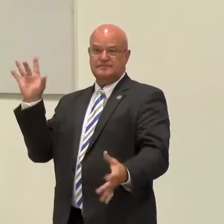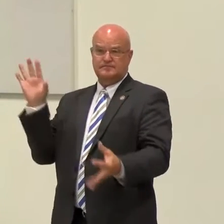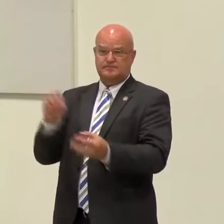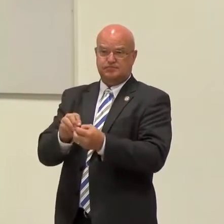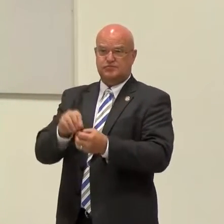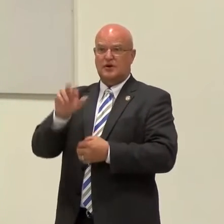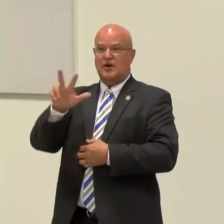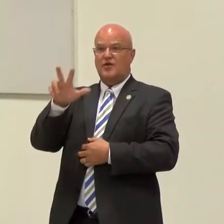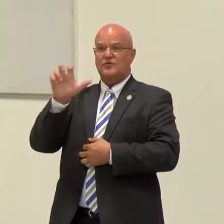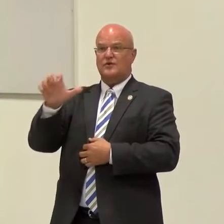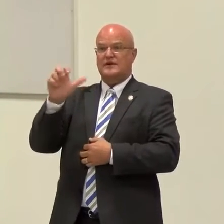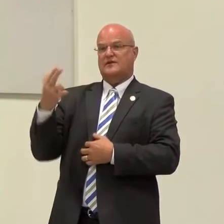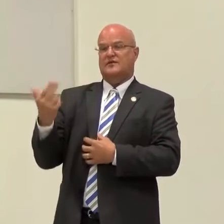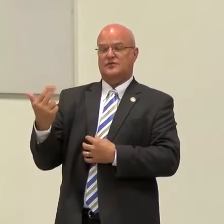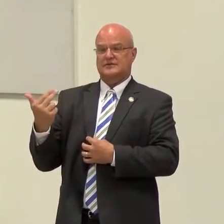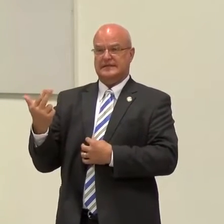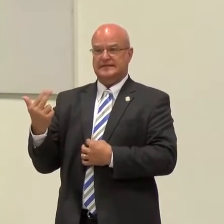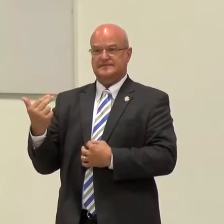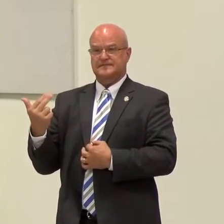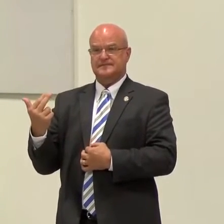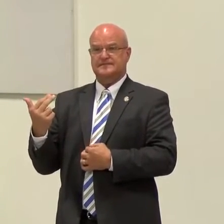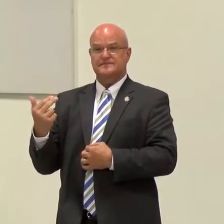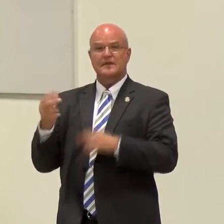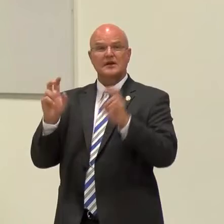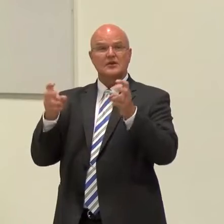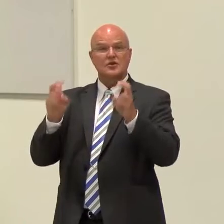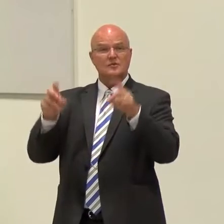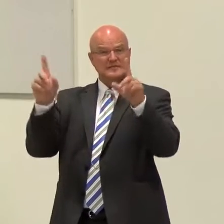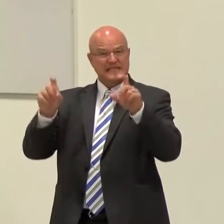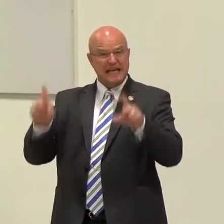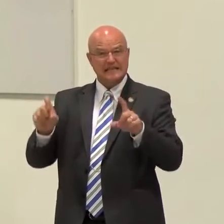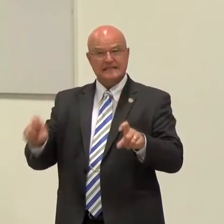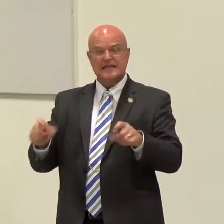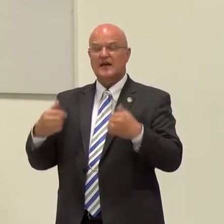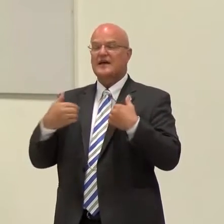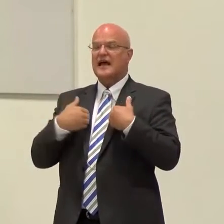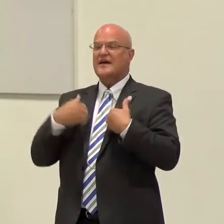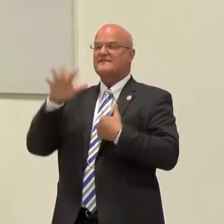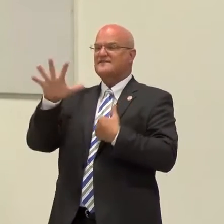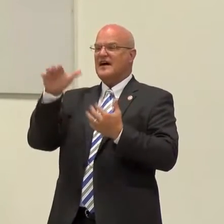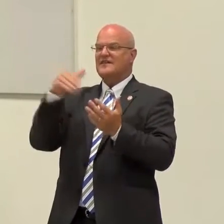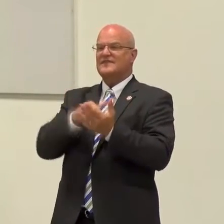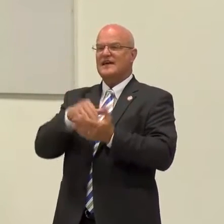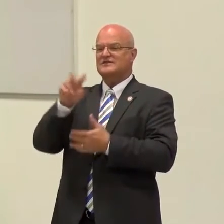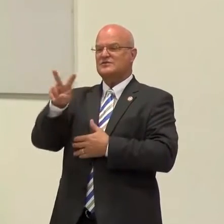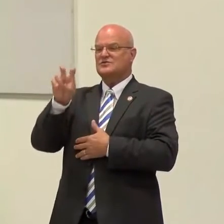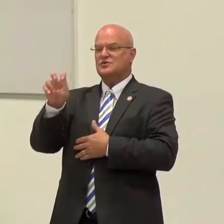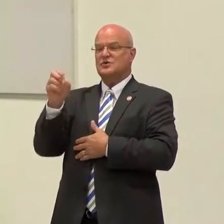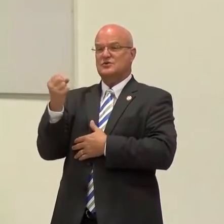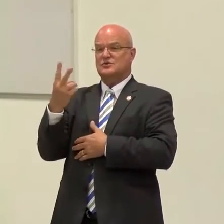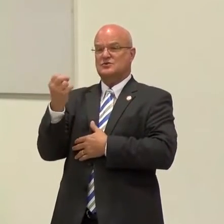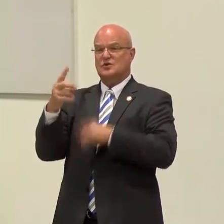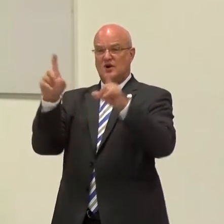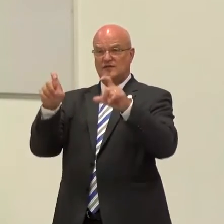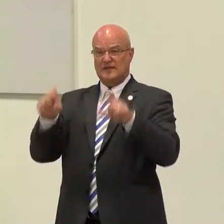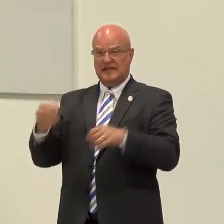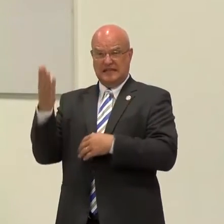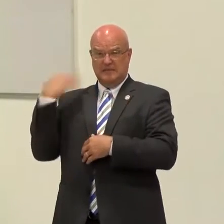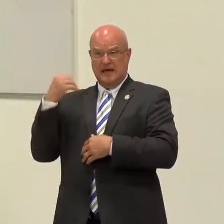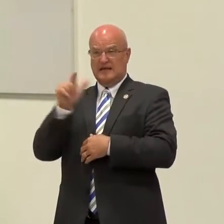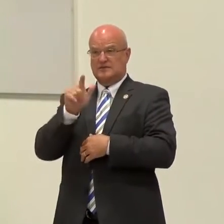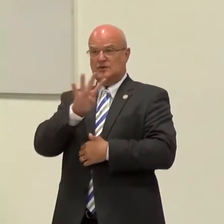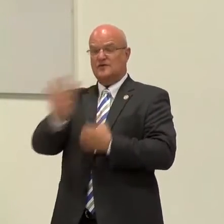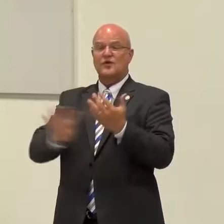to 313. In terms of testing, we did 5,212 tests in the